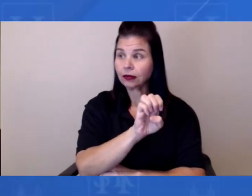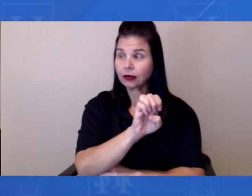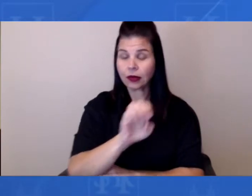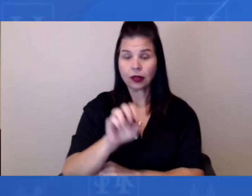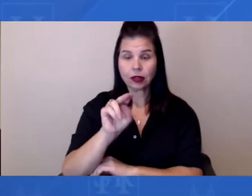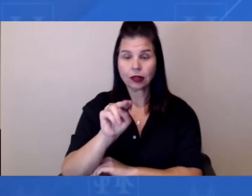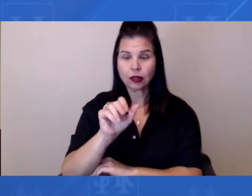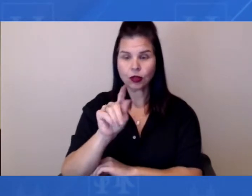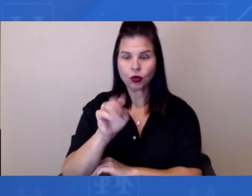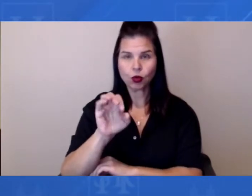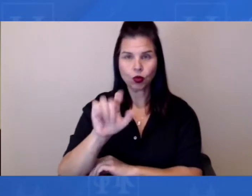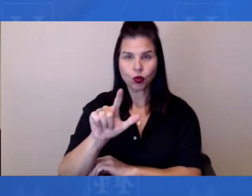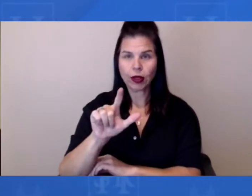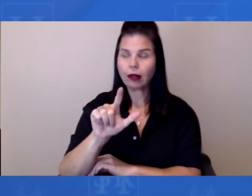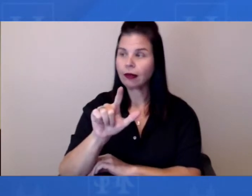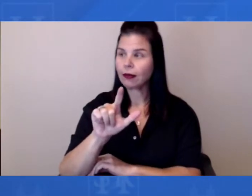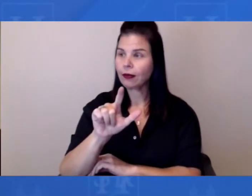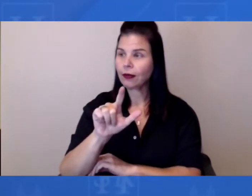Neutral,